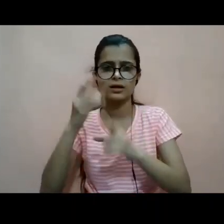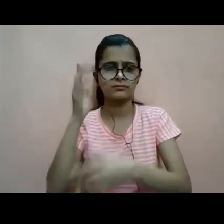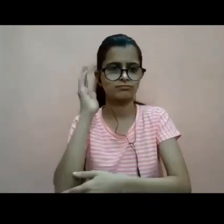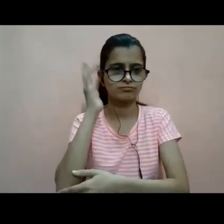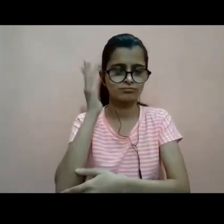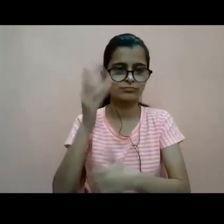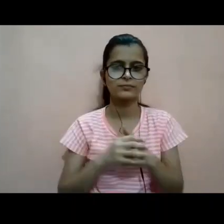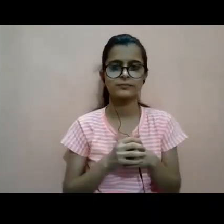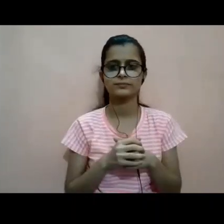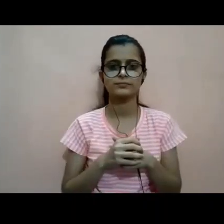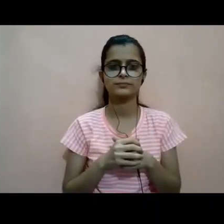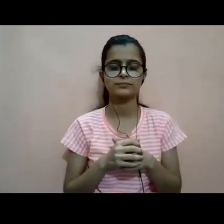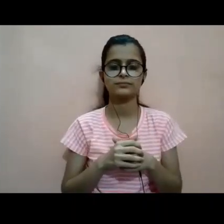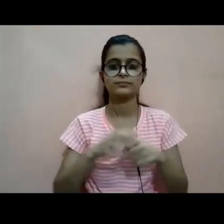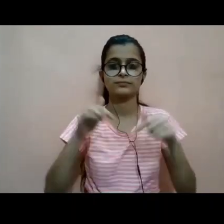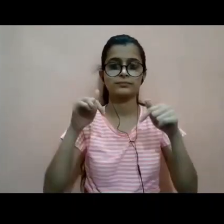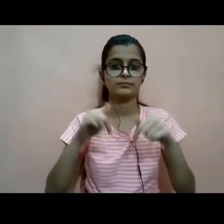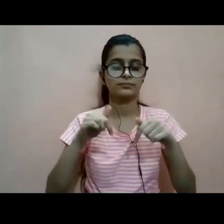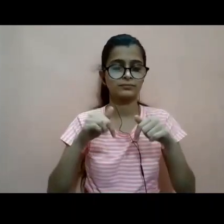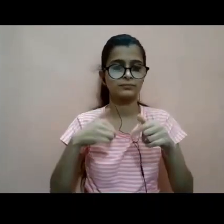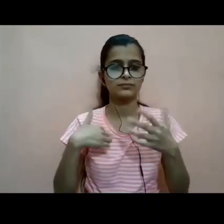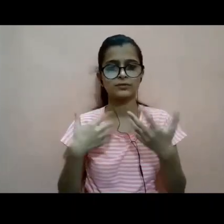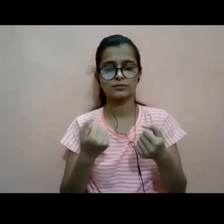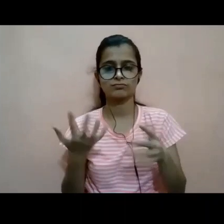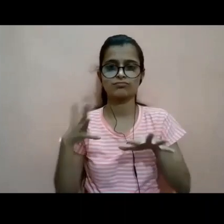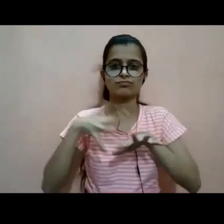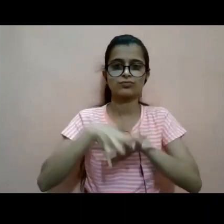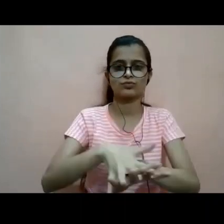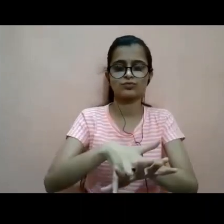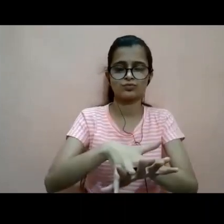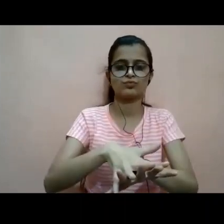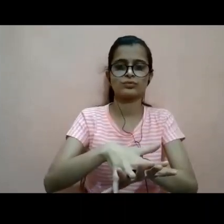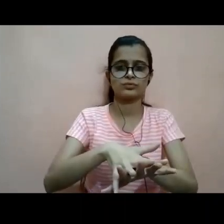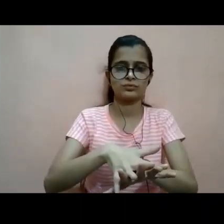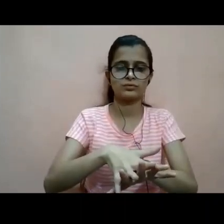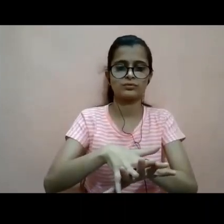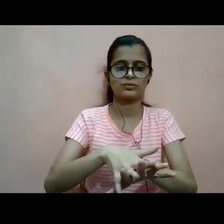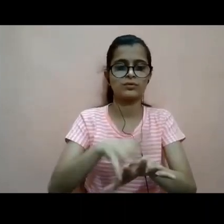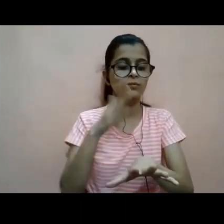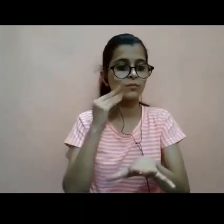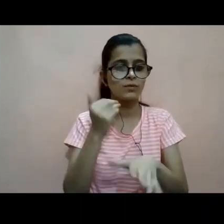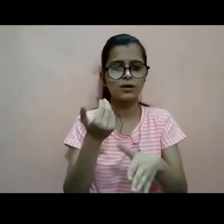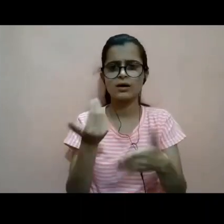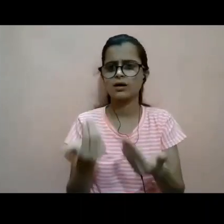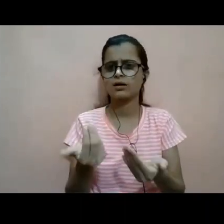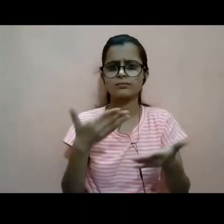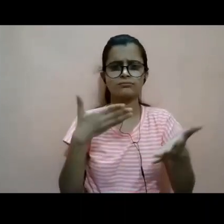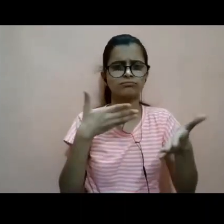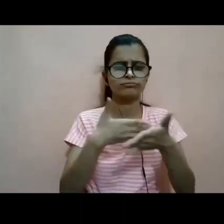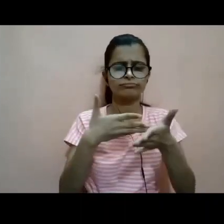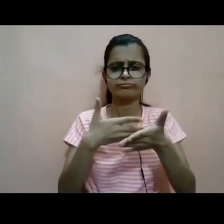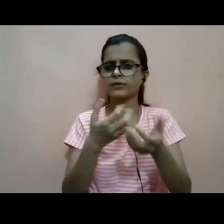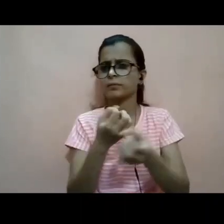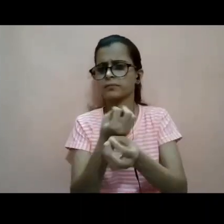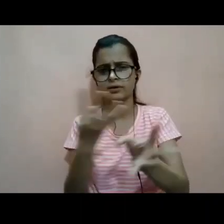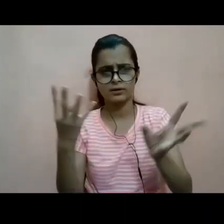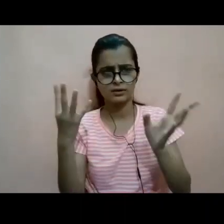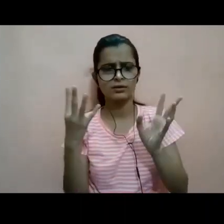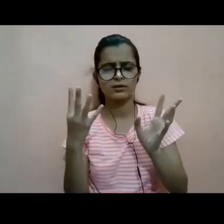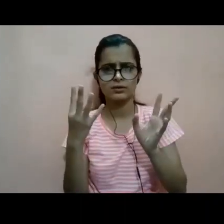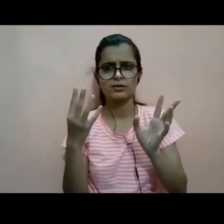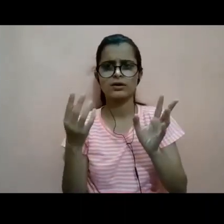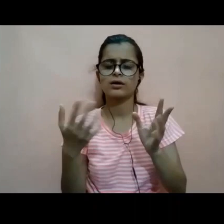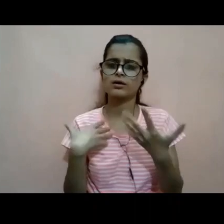in. So basically, I just wanted a conclusion because there has been a lot of things for me to take back. So I